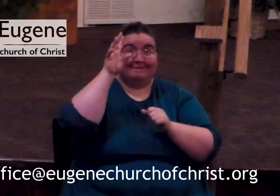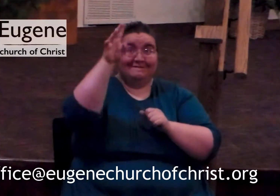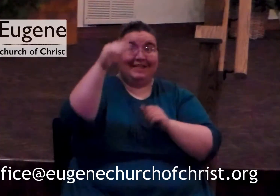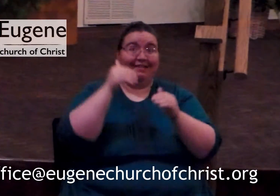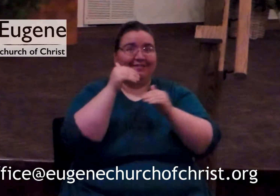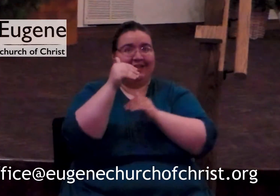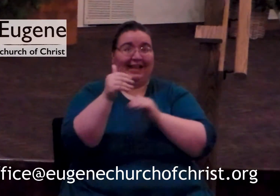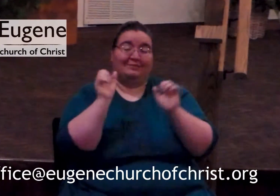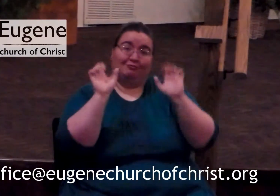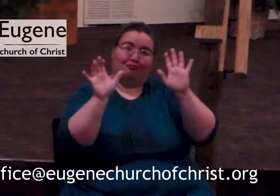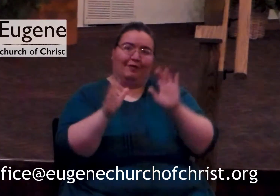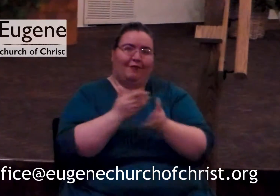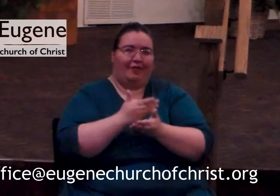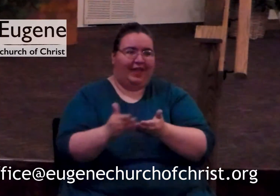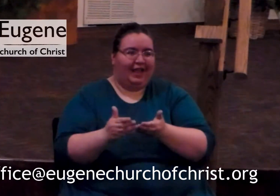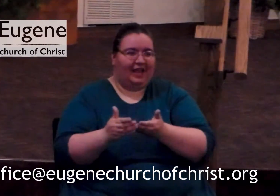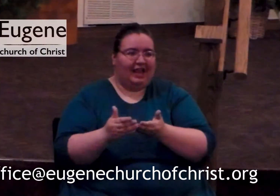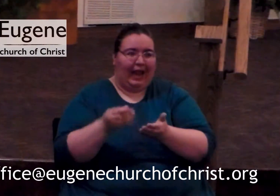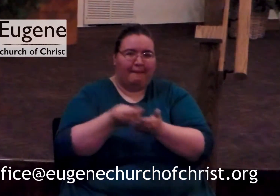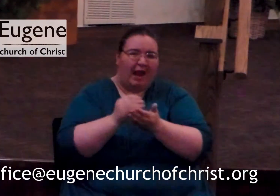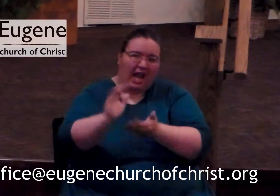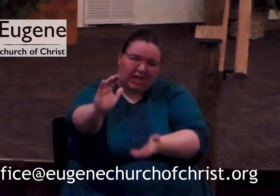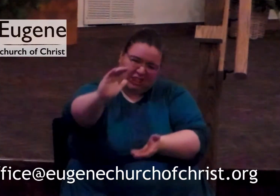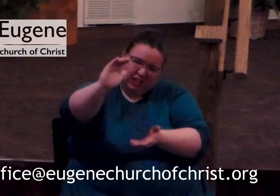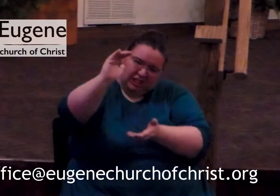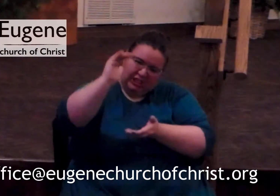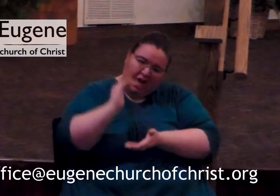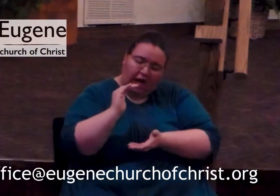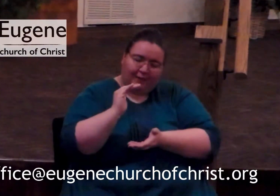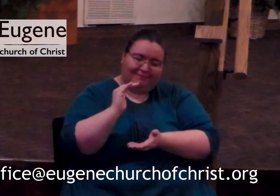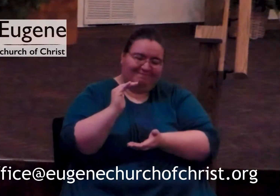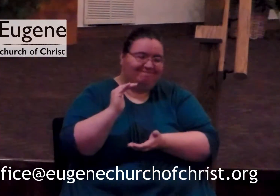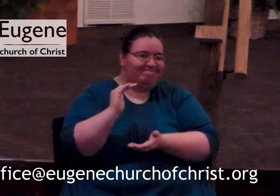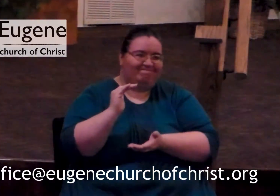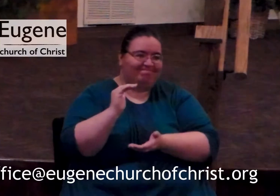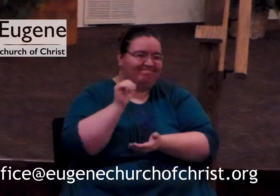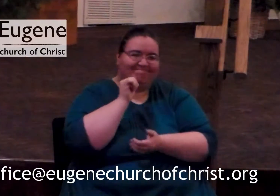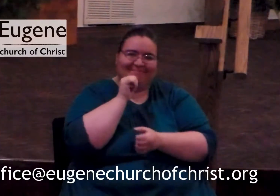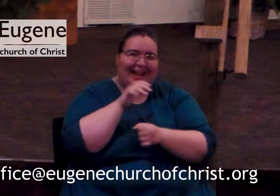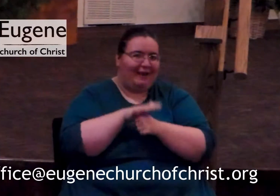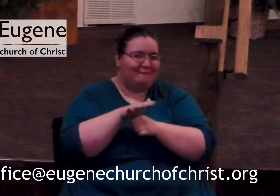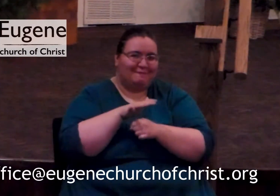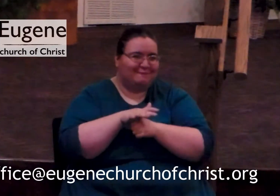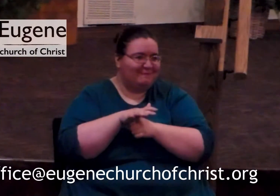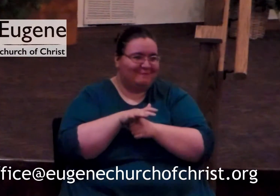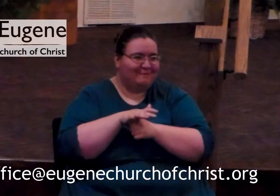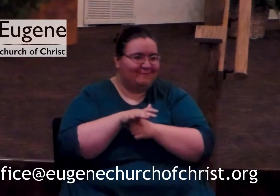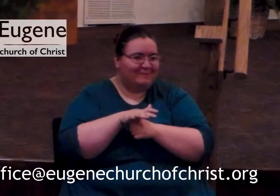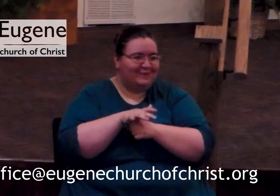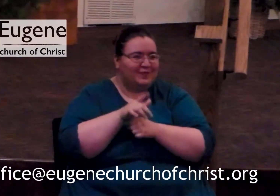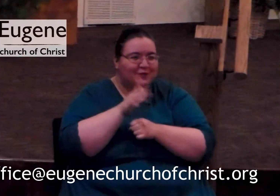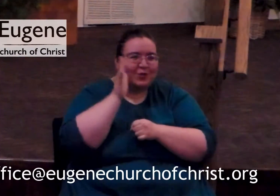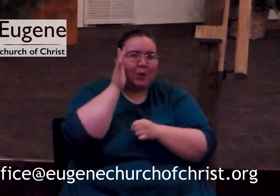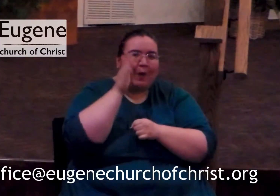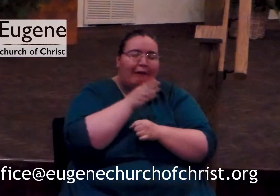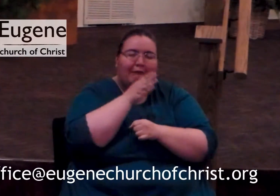set for life, and there is never enough. There is never going to be enough to take away the